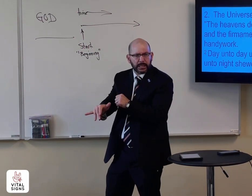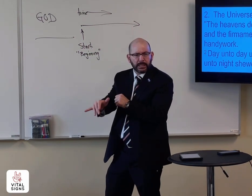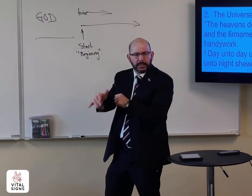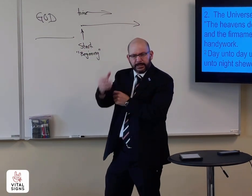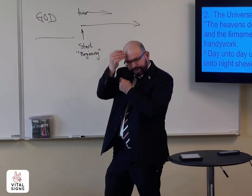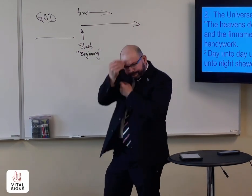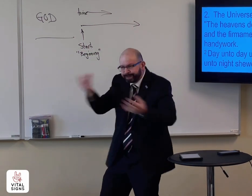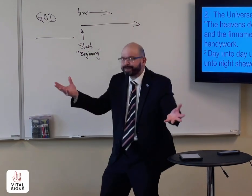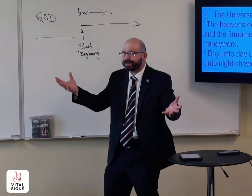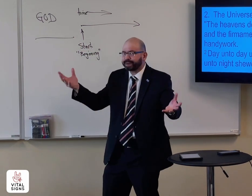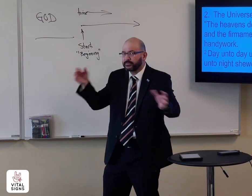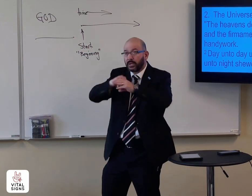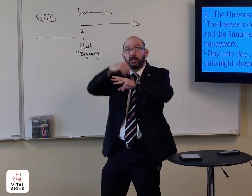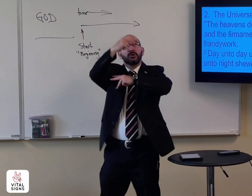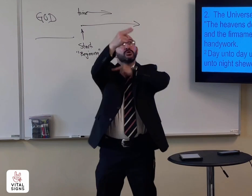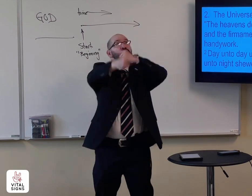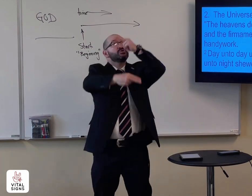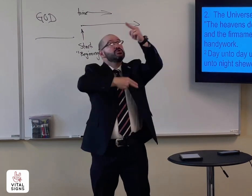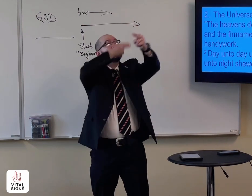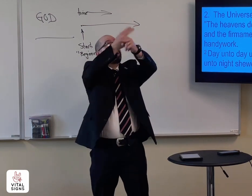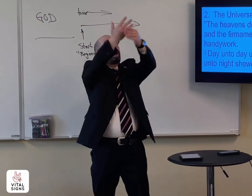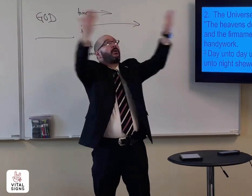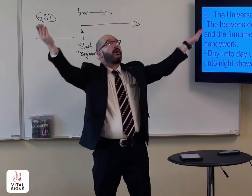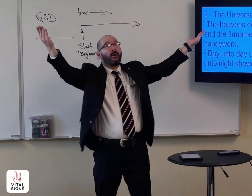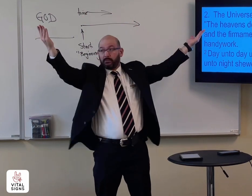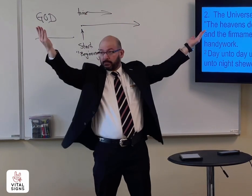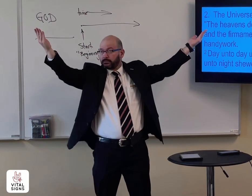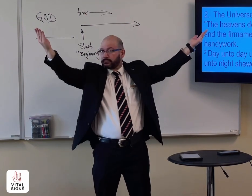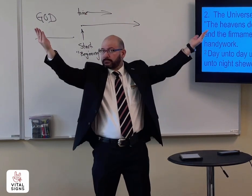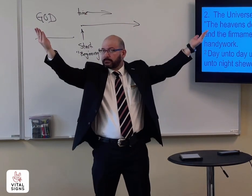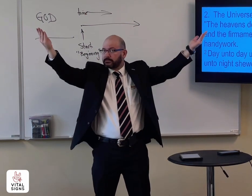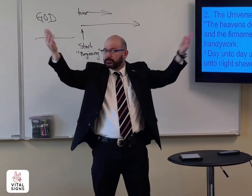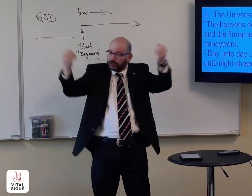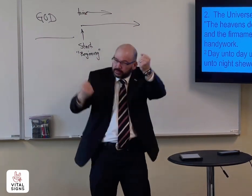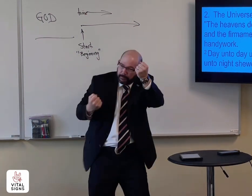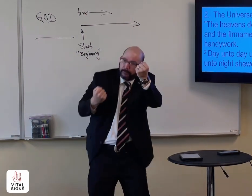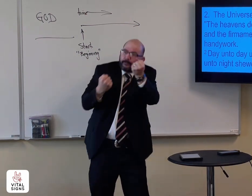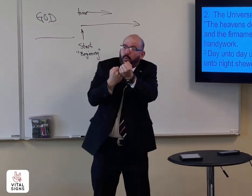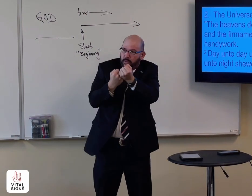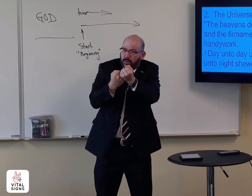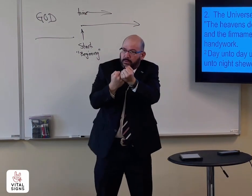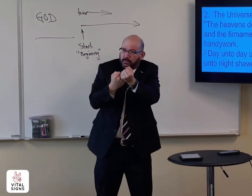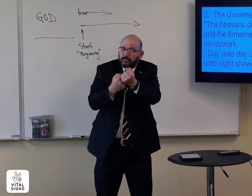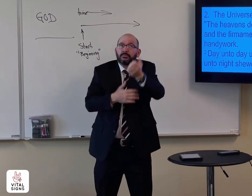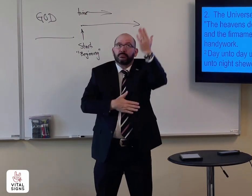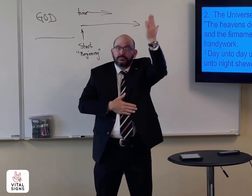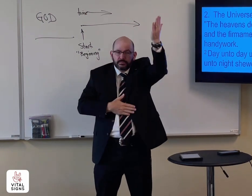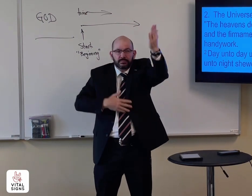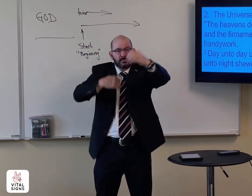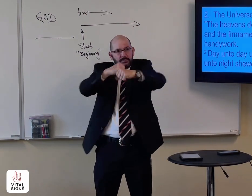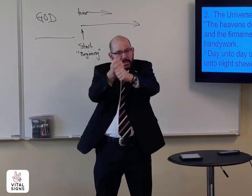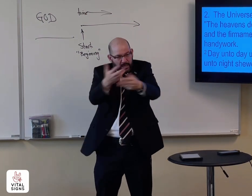And before there was a Bible, God says people could look at the universe